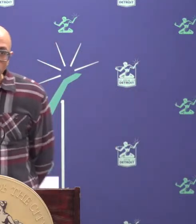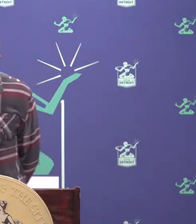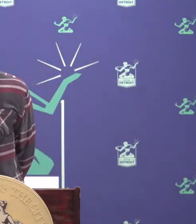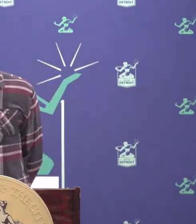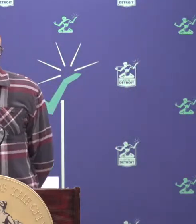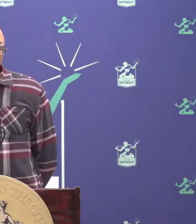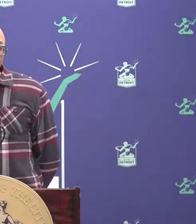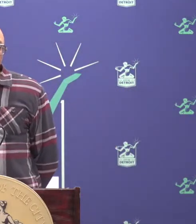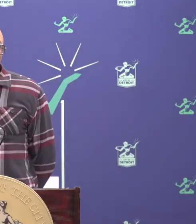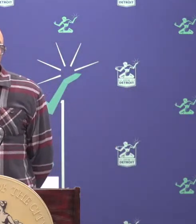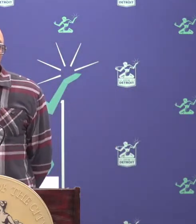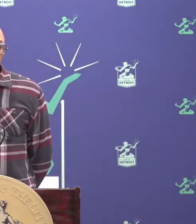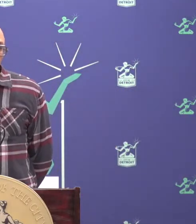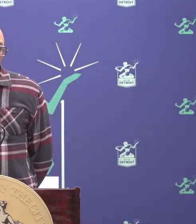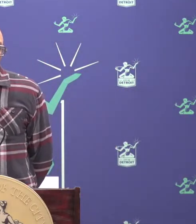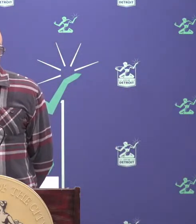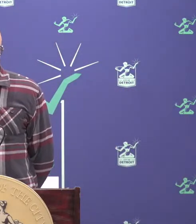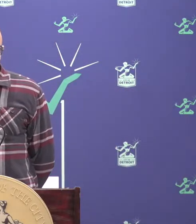Podium audio, check,